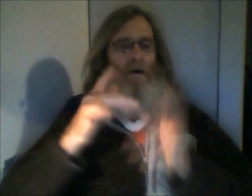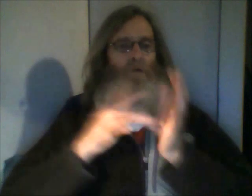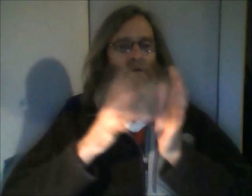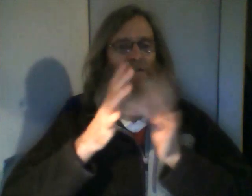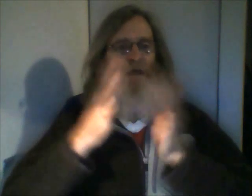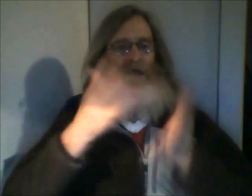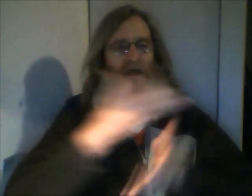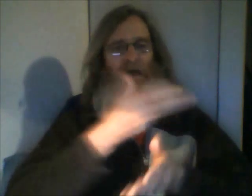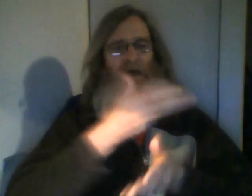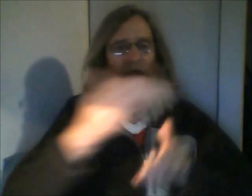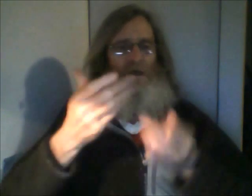forged chandeliers,